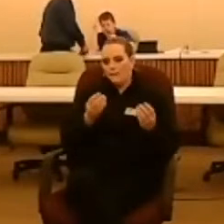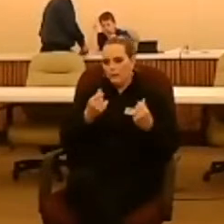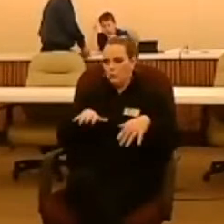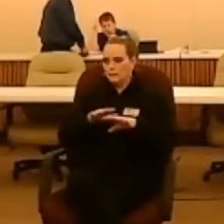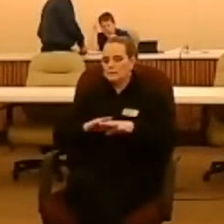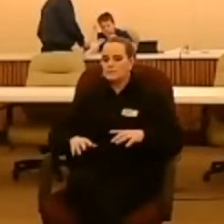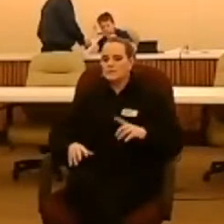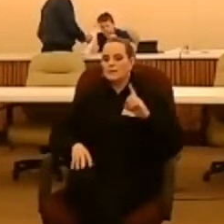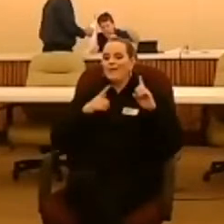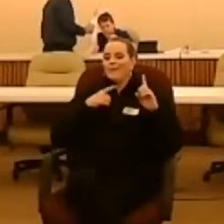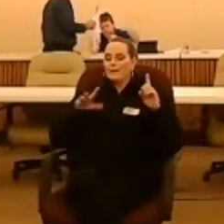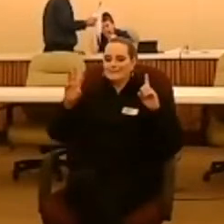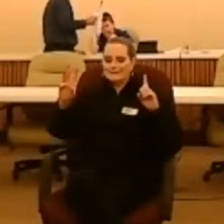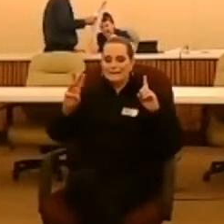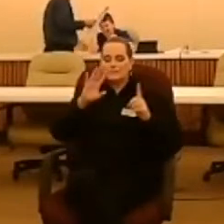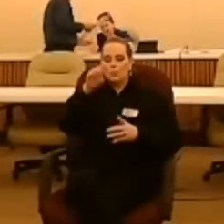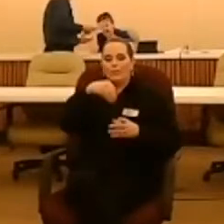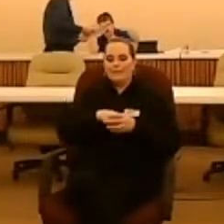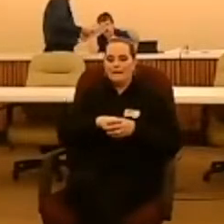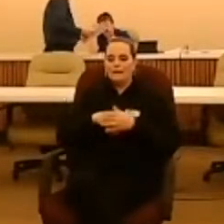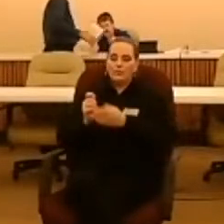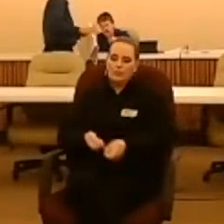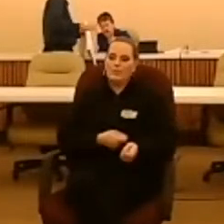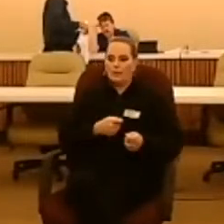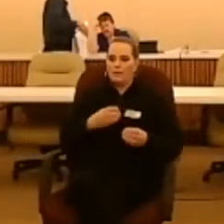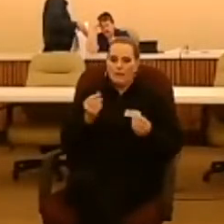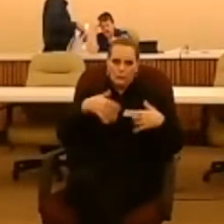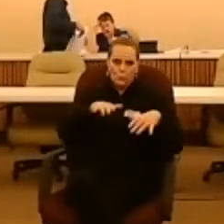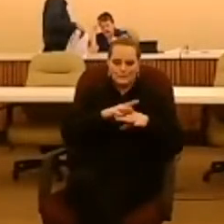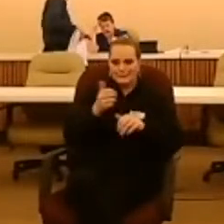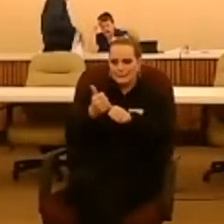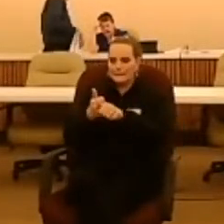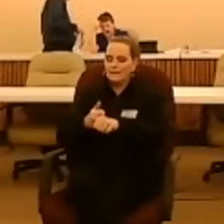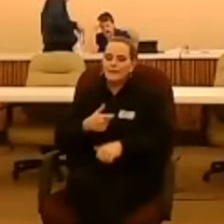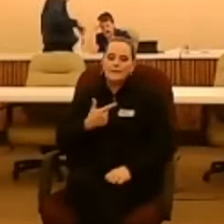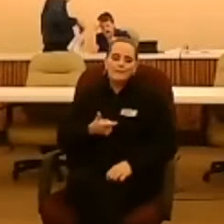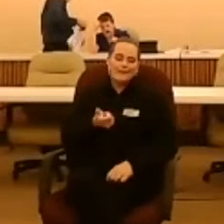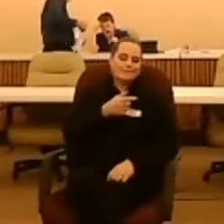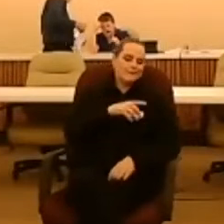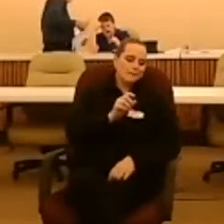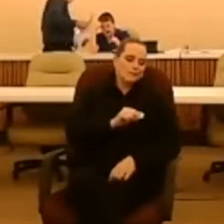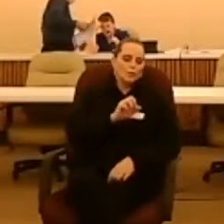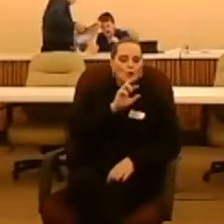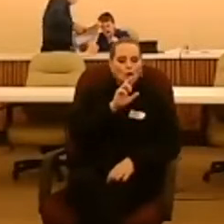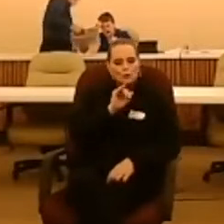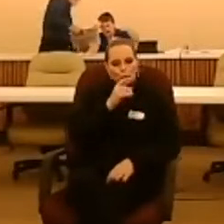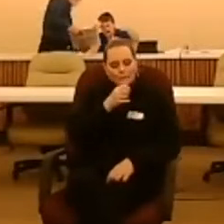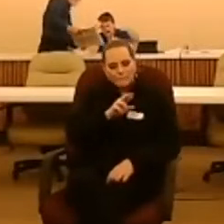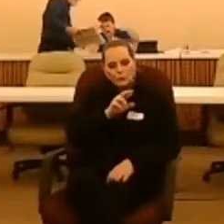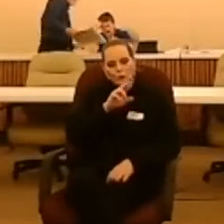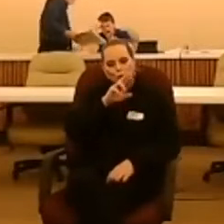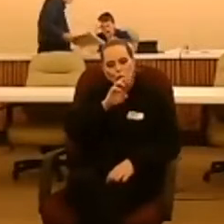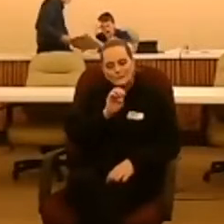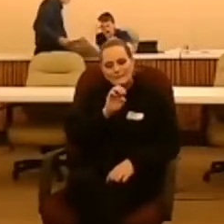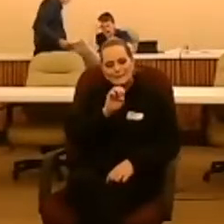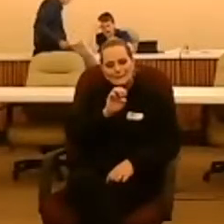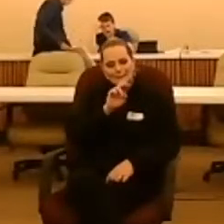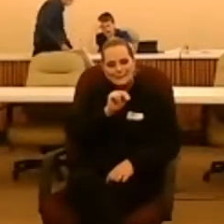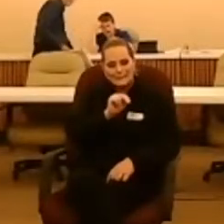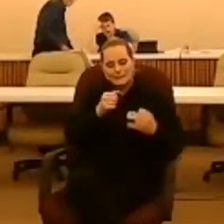There are 6 of them that are within the golf course itself. The little riverine line, that's essentially,